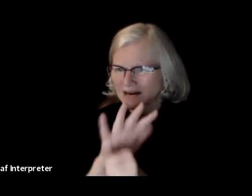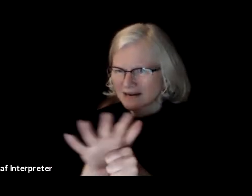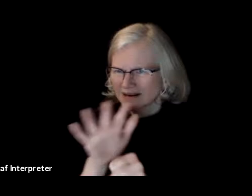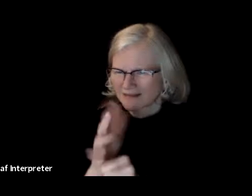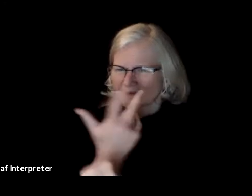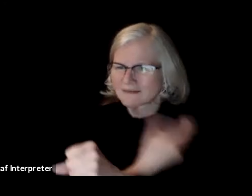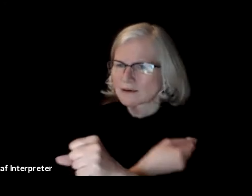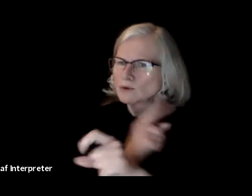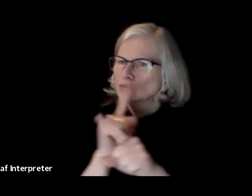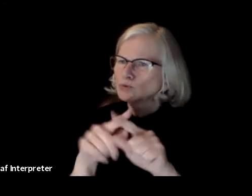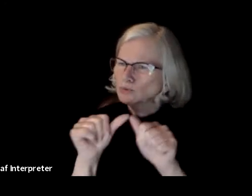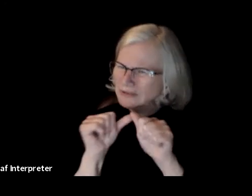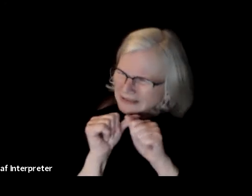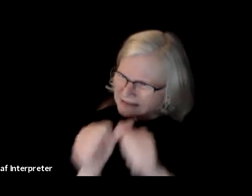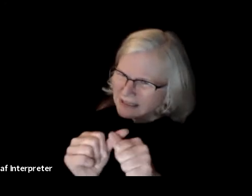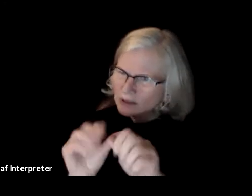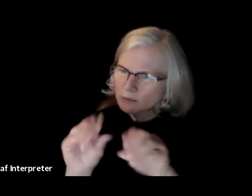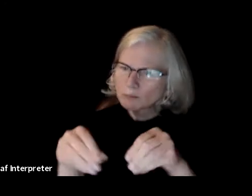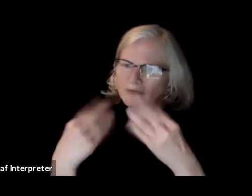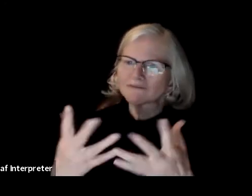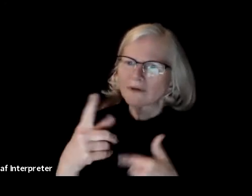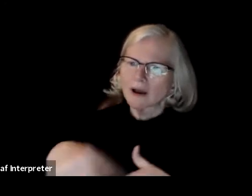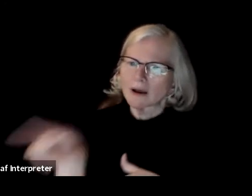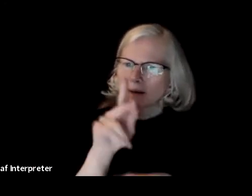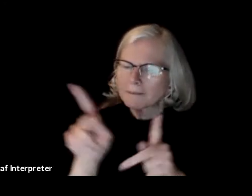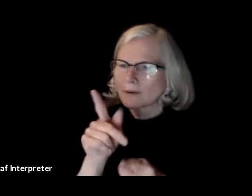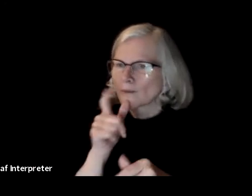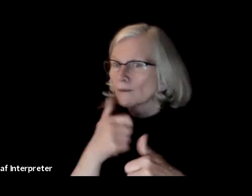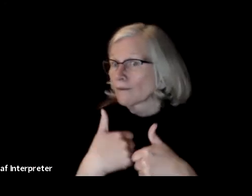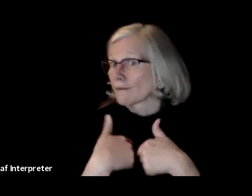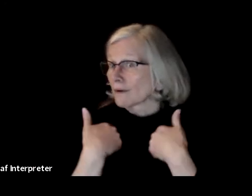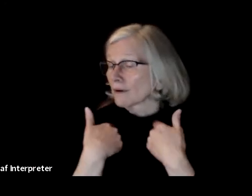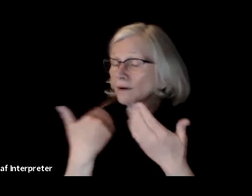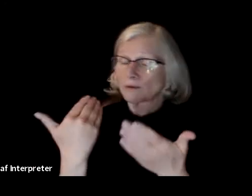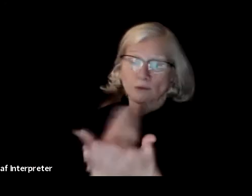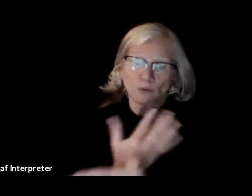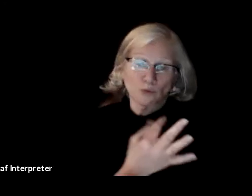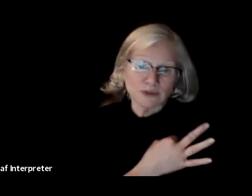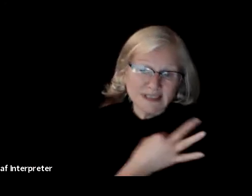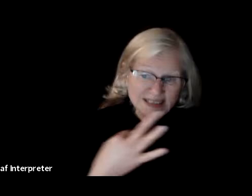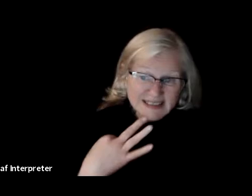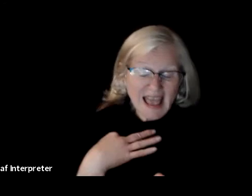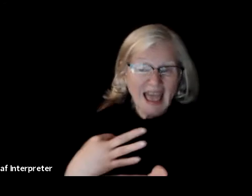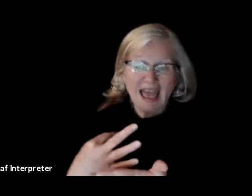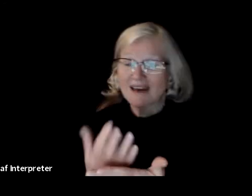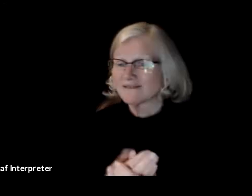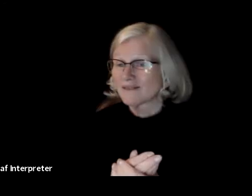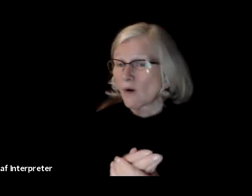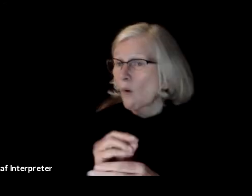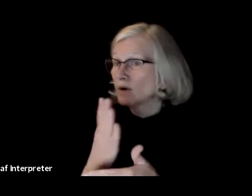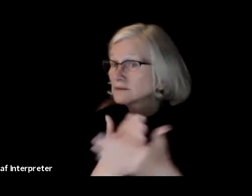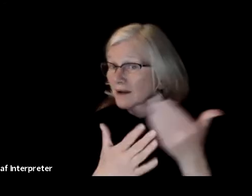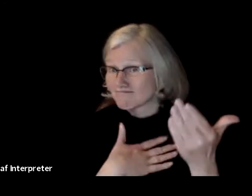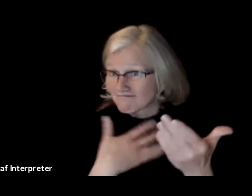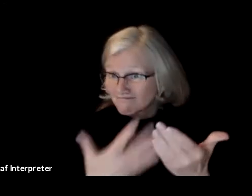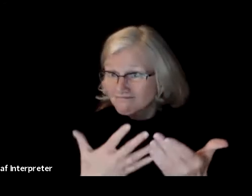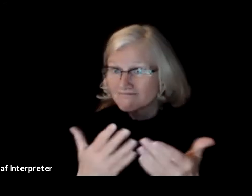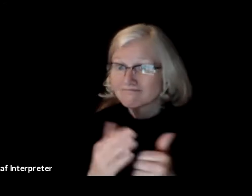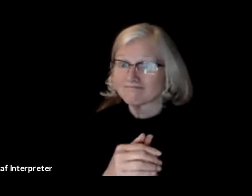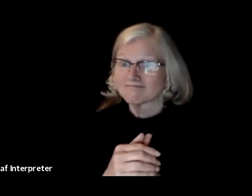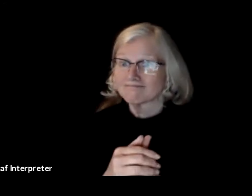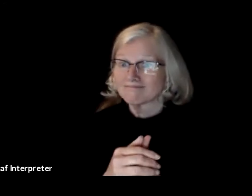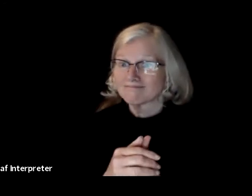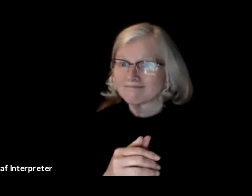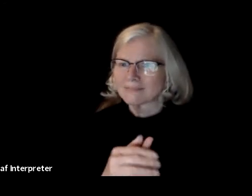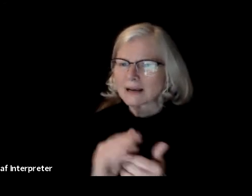new residents, for staff who are willing to be vaccinated, that you're correct that is becoming a smaller proportion of